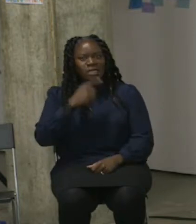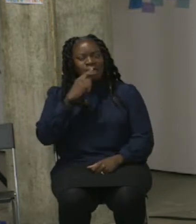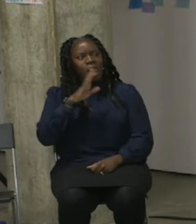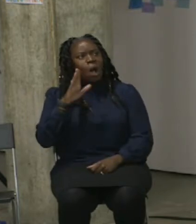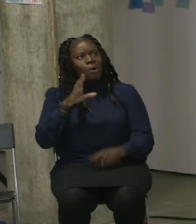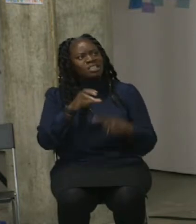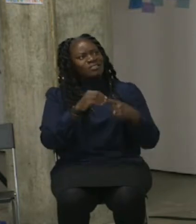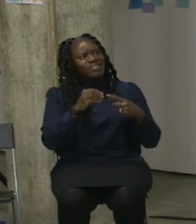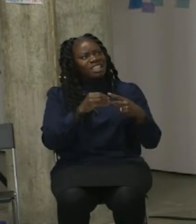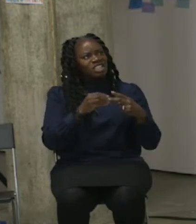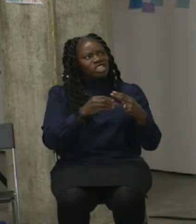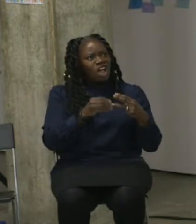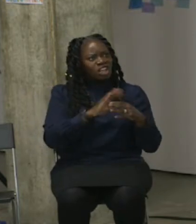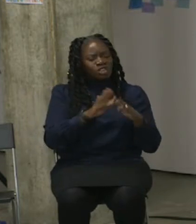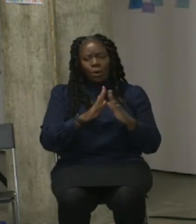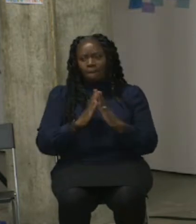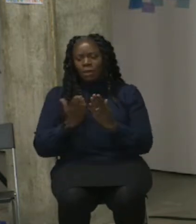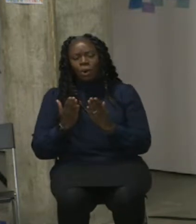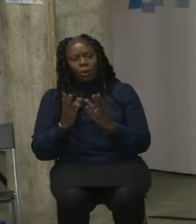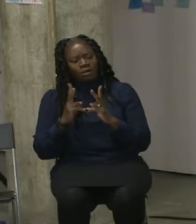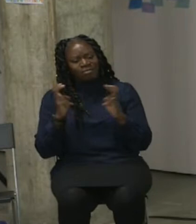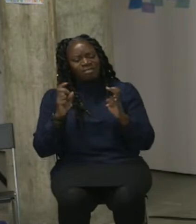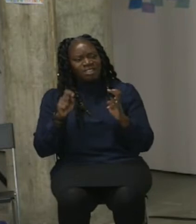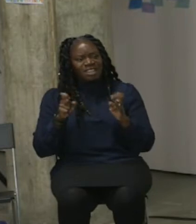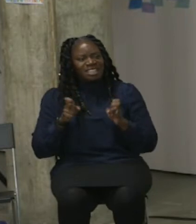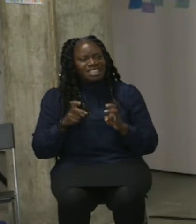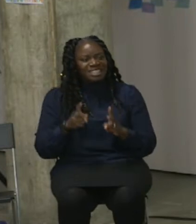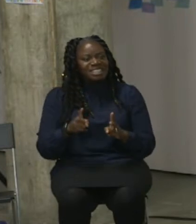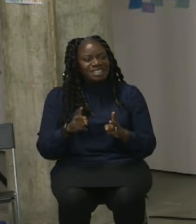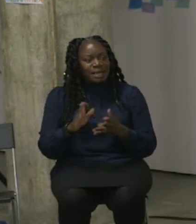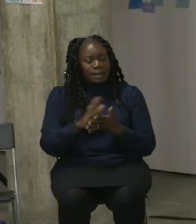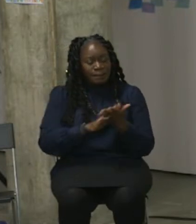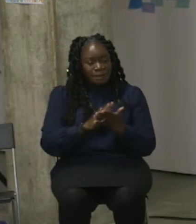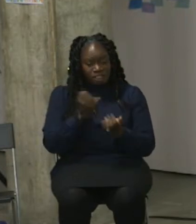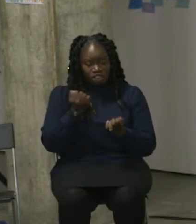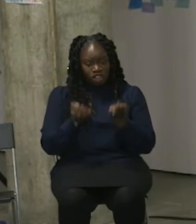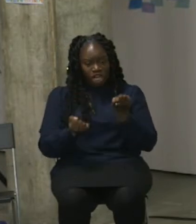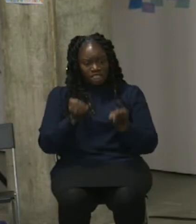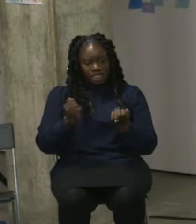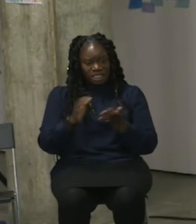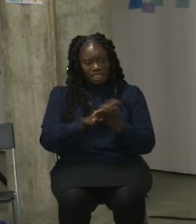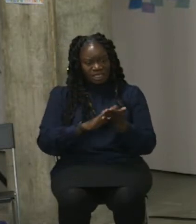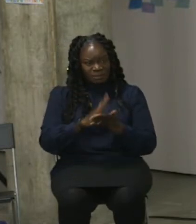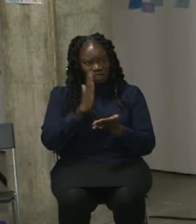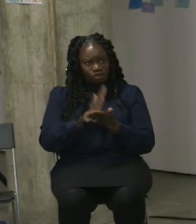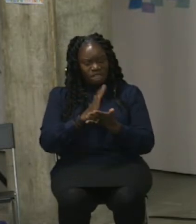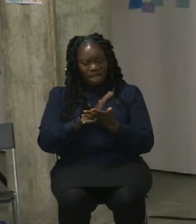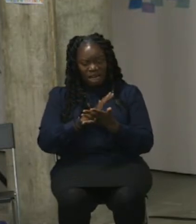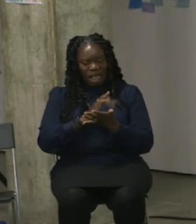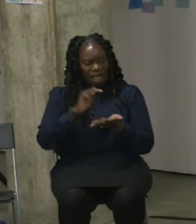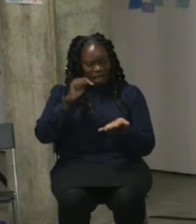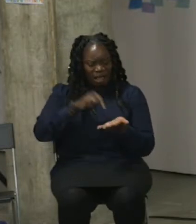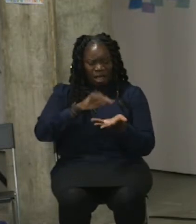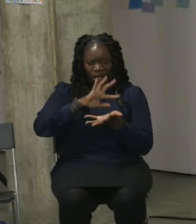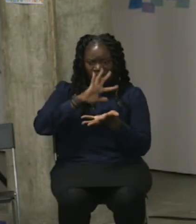bug, right, of those systems. And so justice being about that massive overhaul, that